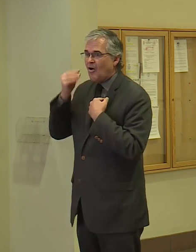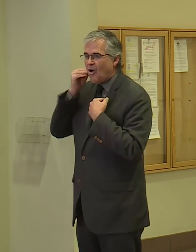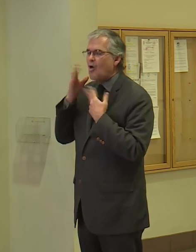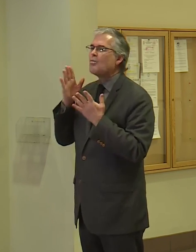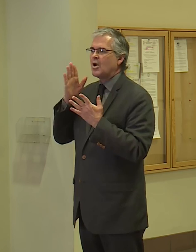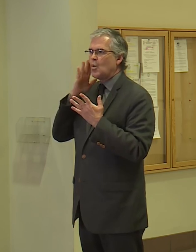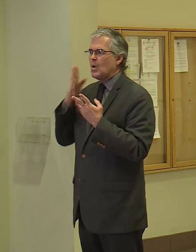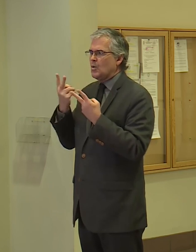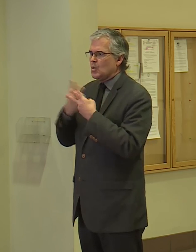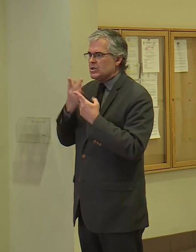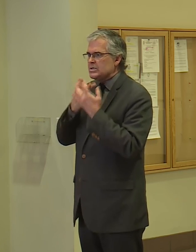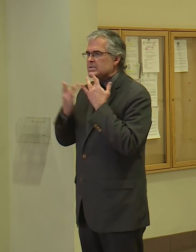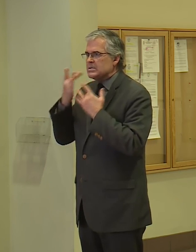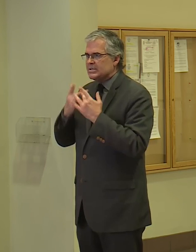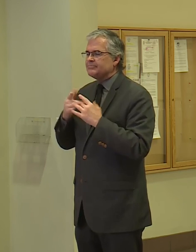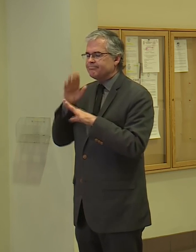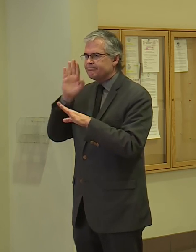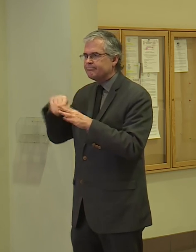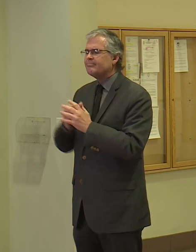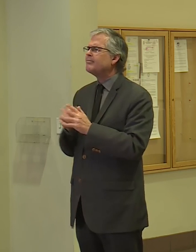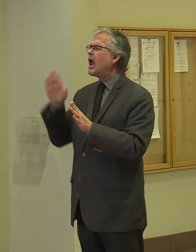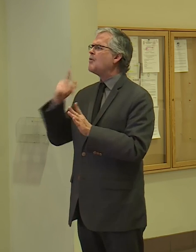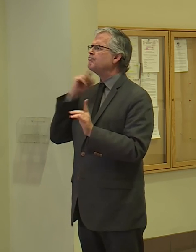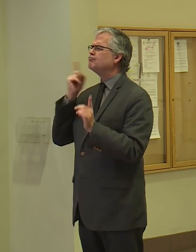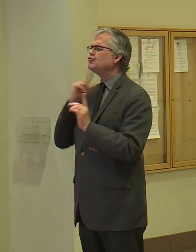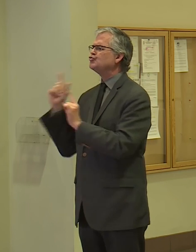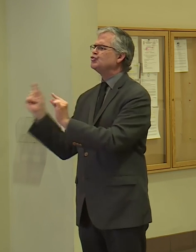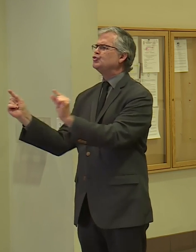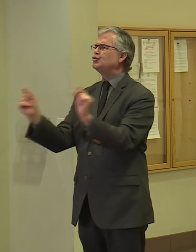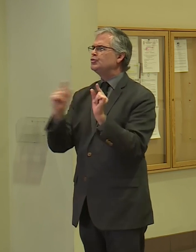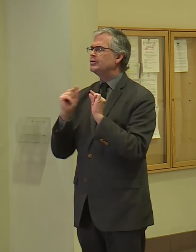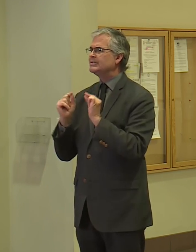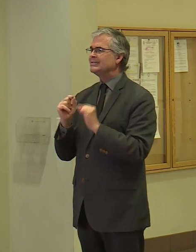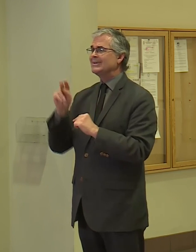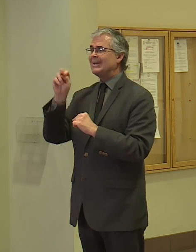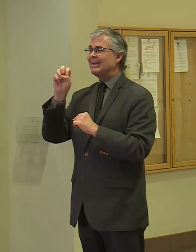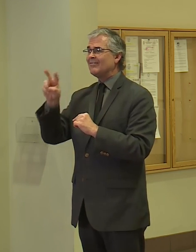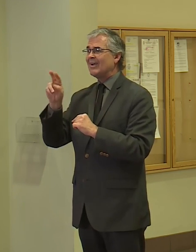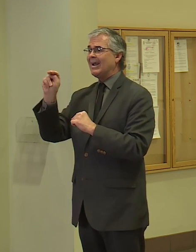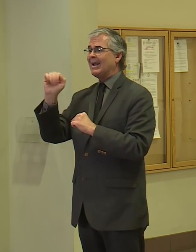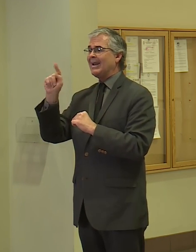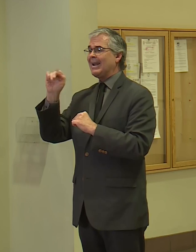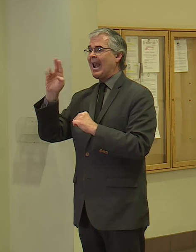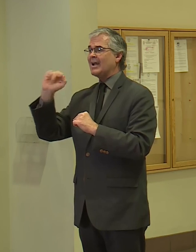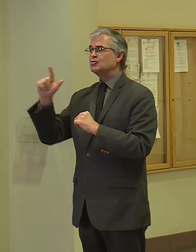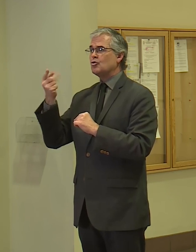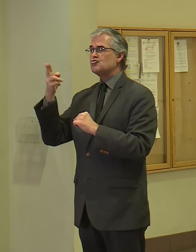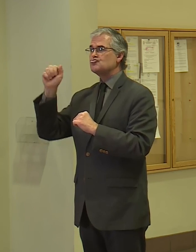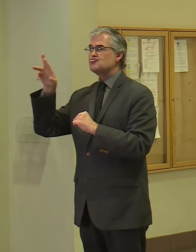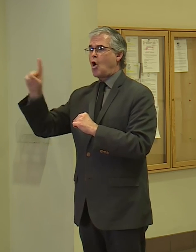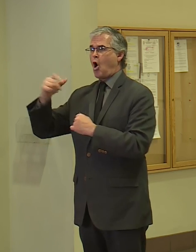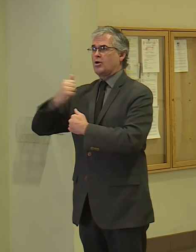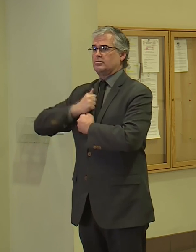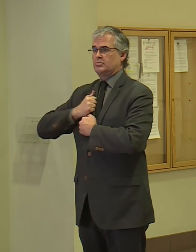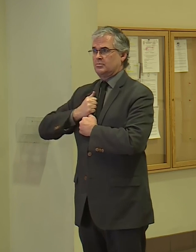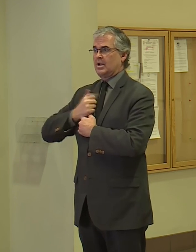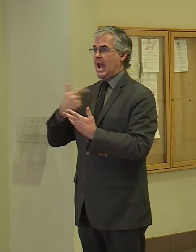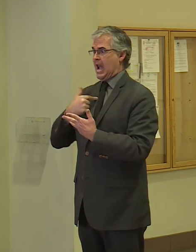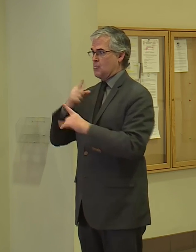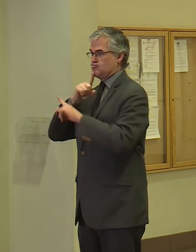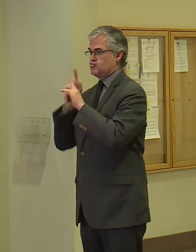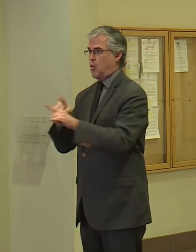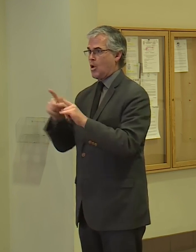or rumors I also wanted to note that the Nevada National Guard has not been activated however they are always standing